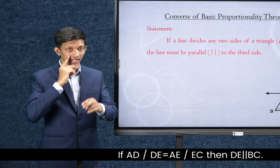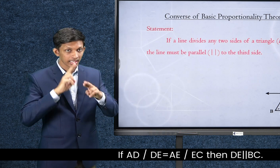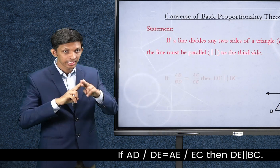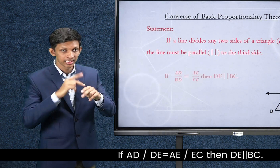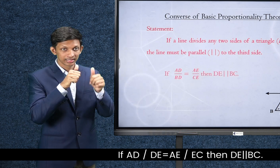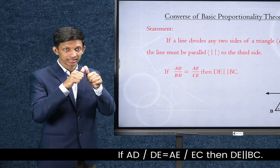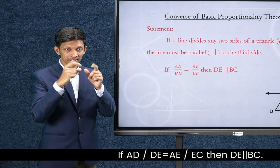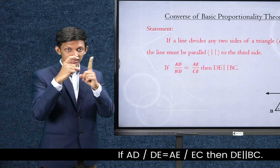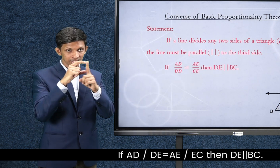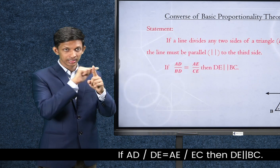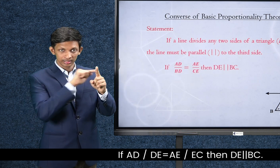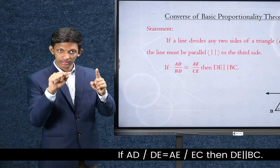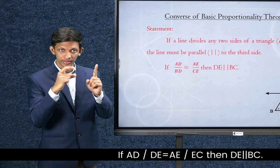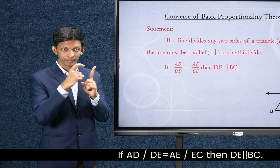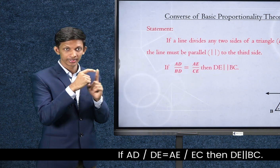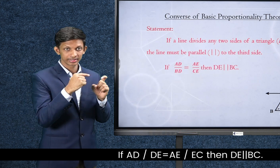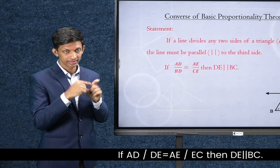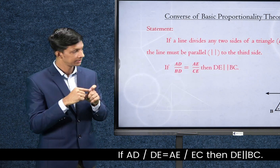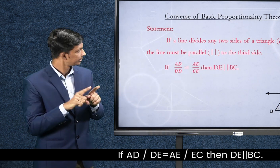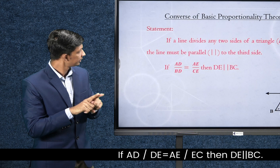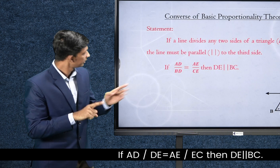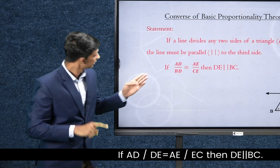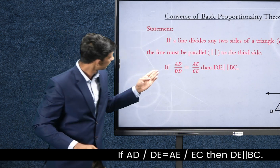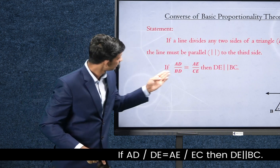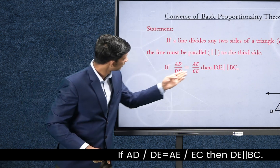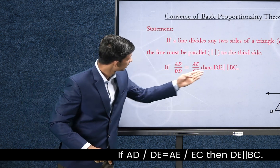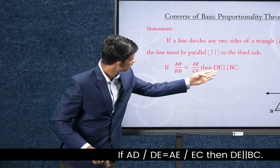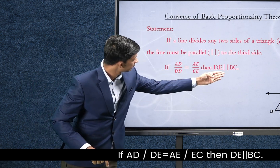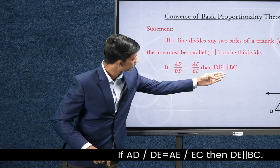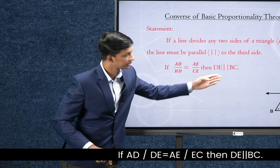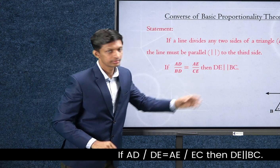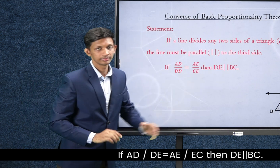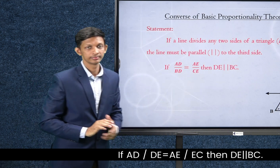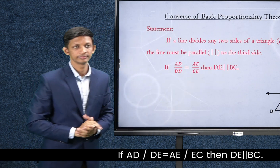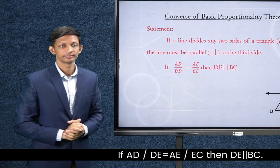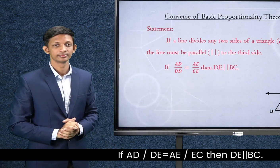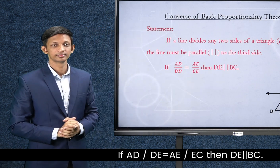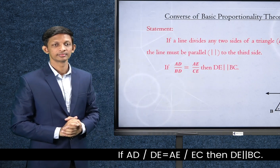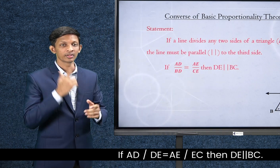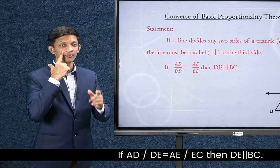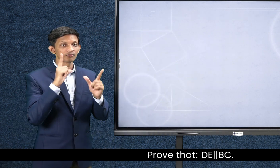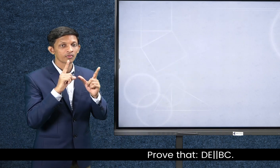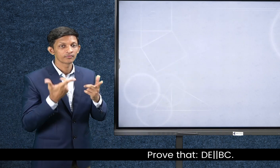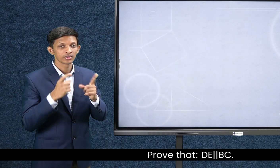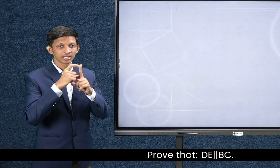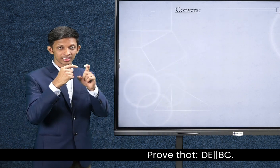If AD by DE is equal to AE by EC, then DE parallel to BC. Prove that